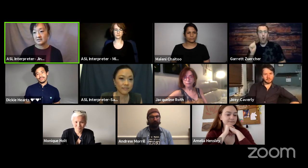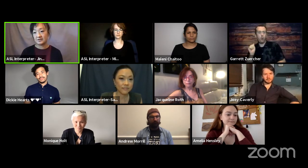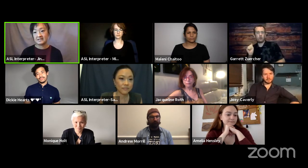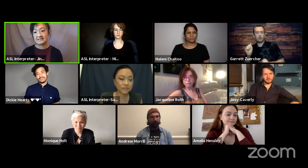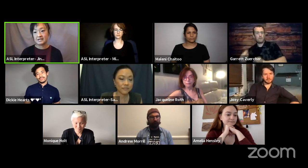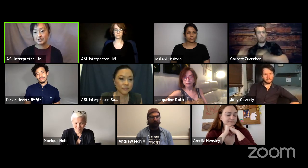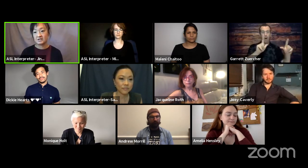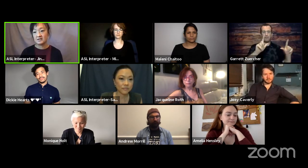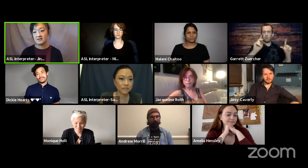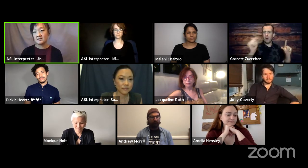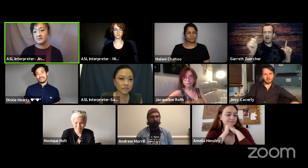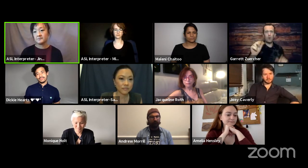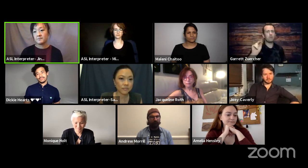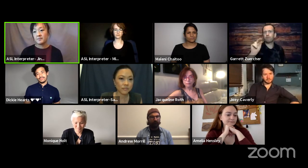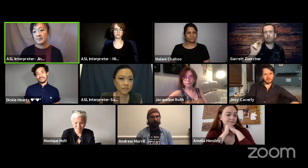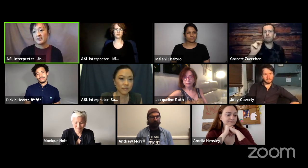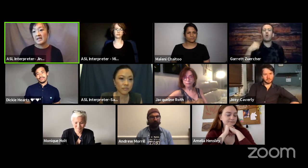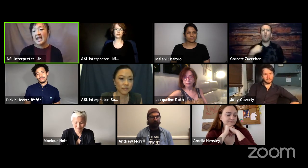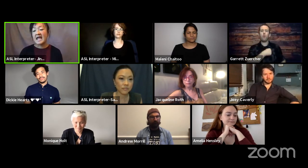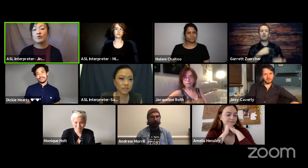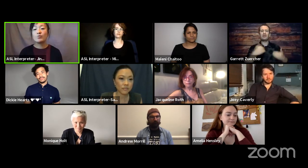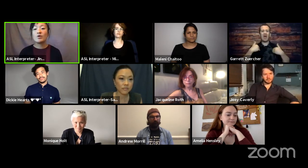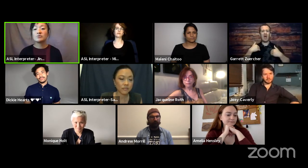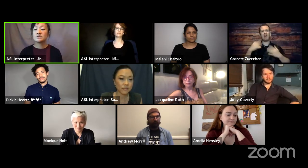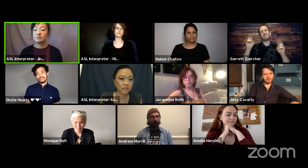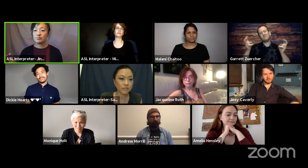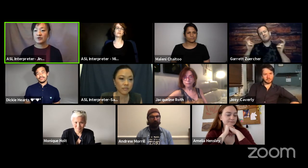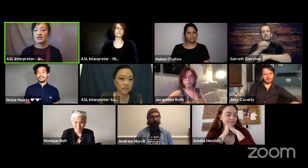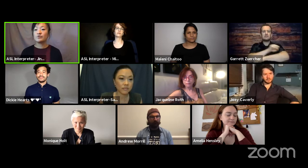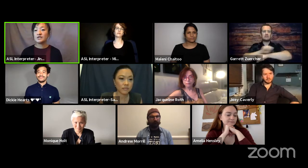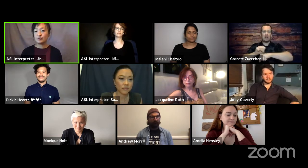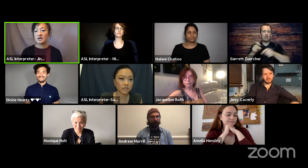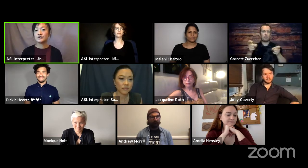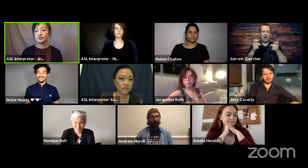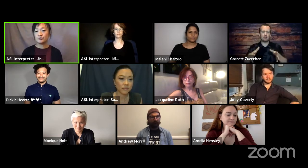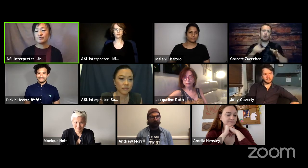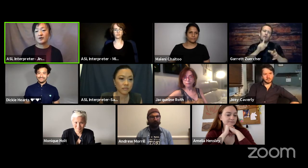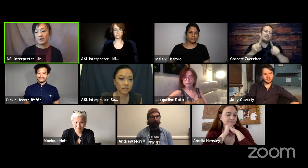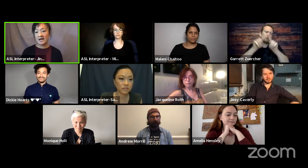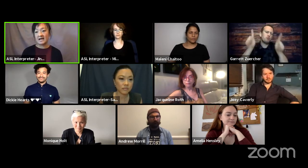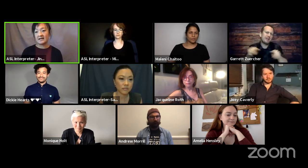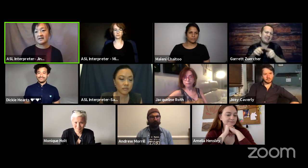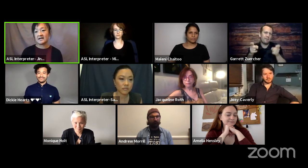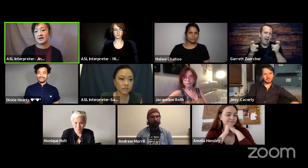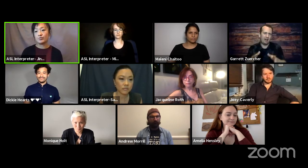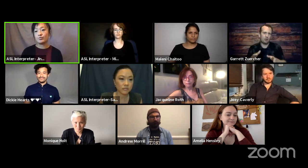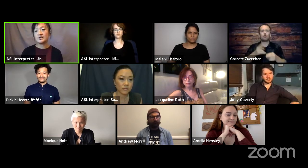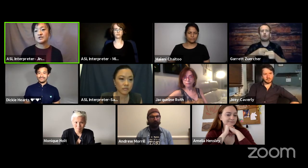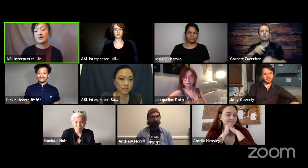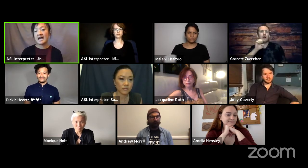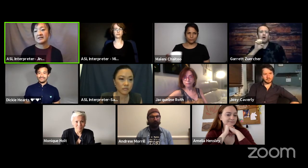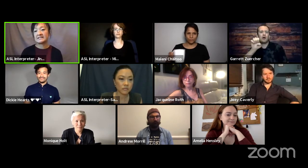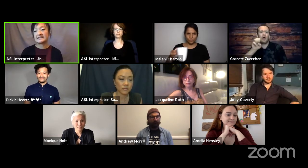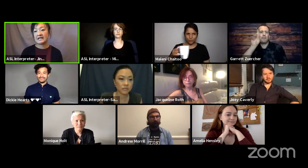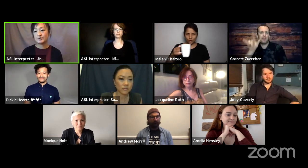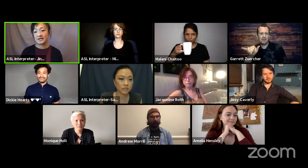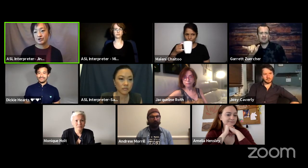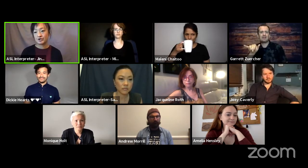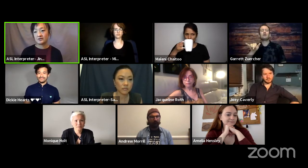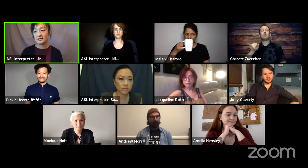the discussion. And it won't bring you into our Zoom right away. We do have a stage manager.